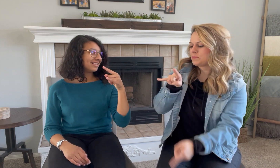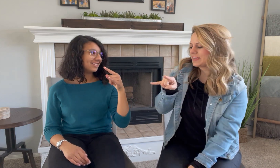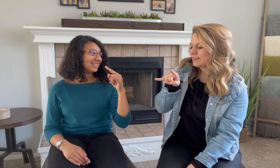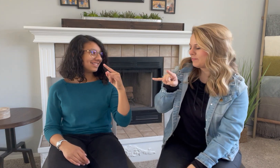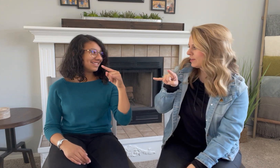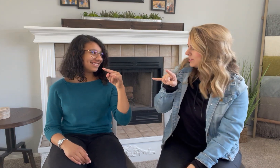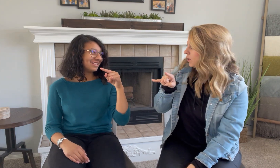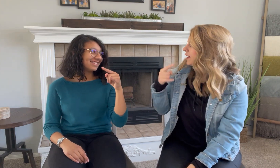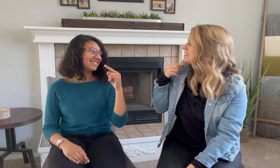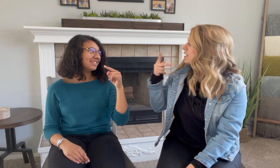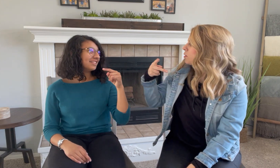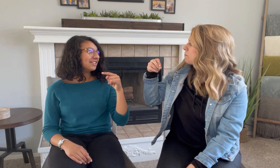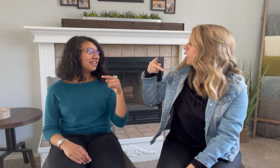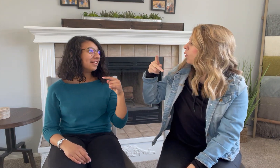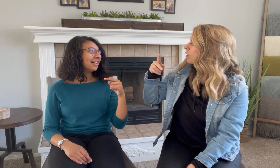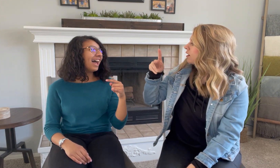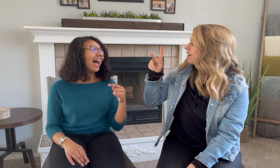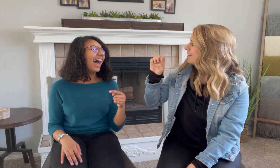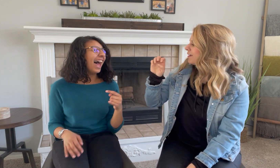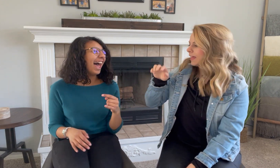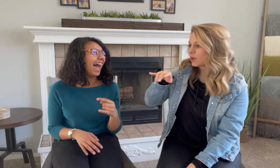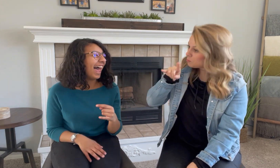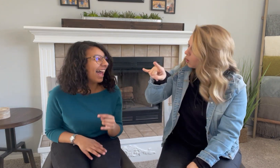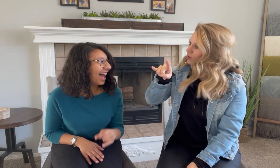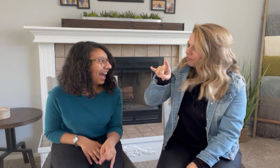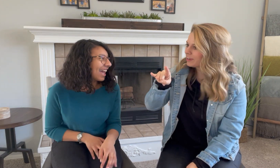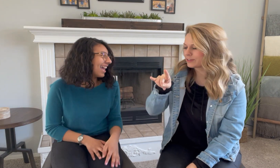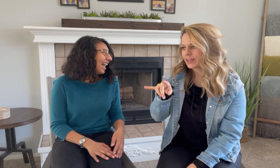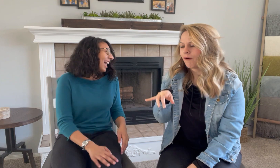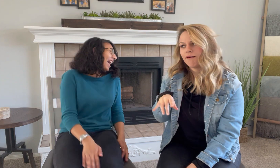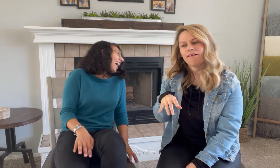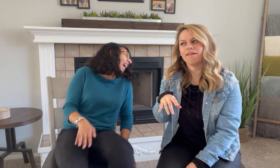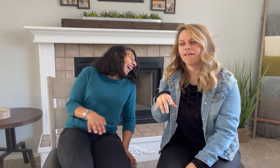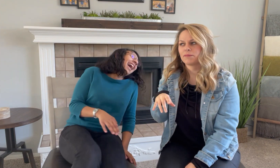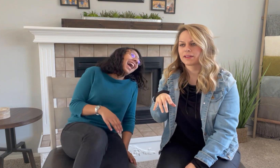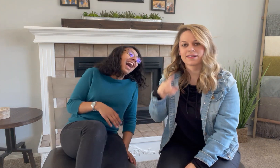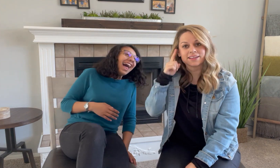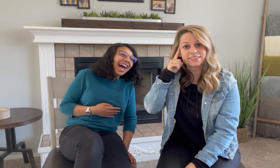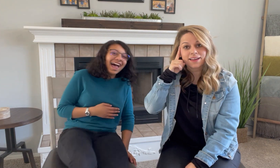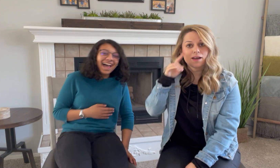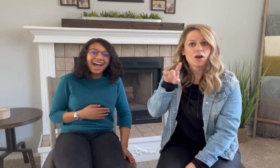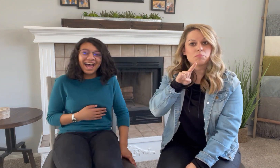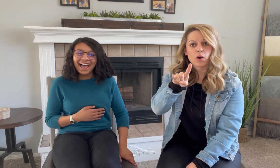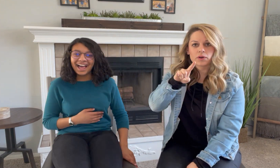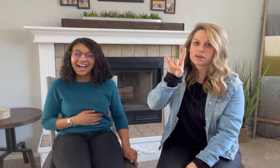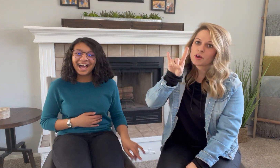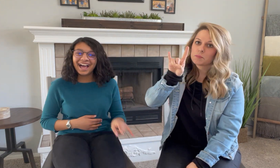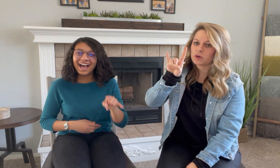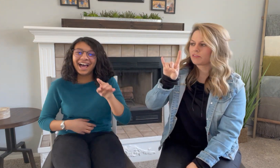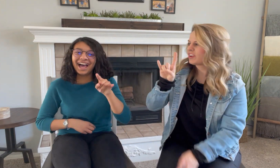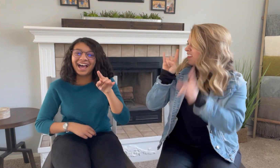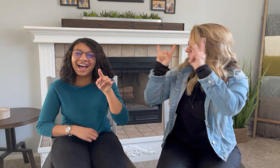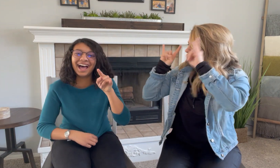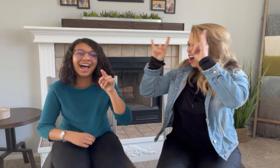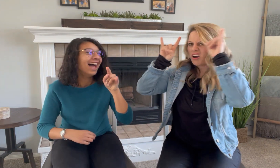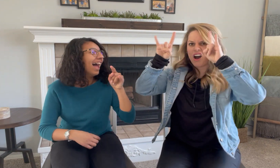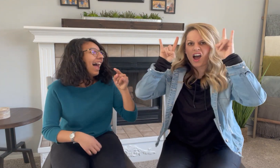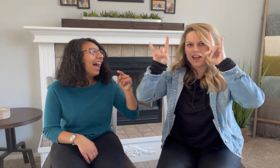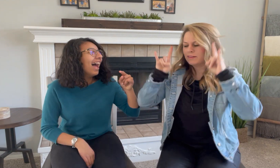pinky fingers. But I said poke. Like, poke your fingers out. Oh my goodness. Poke your fingers. Like rock on.